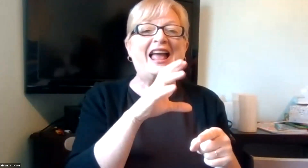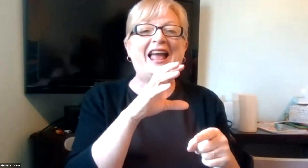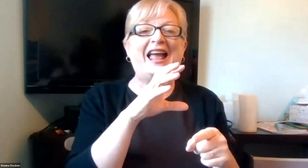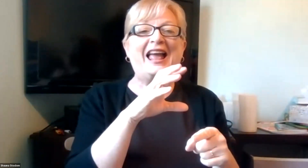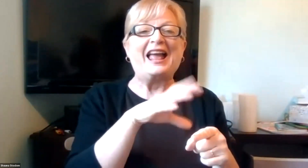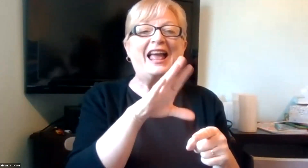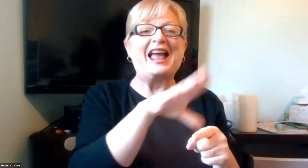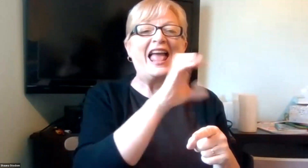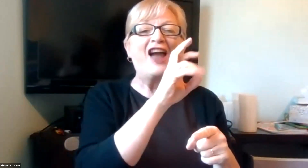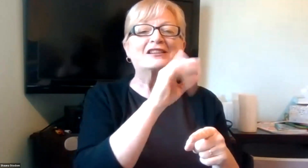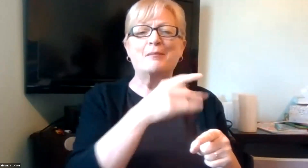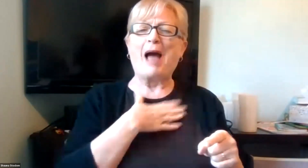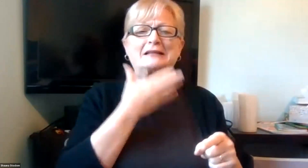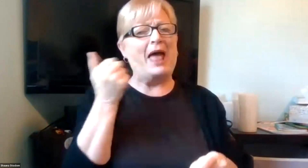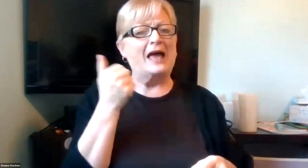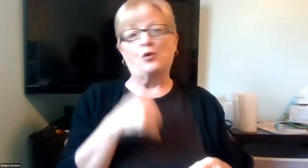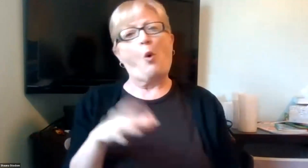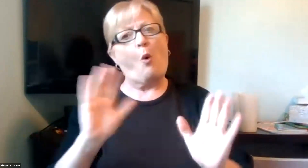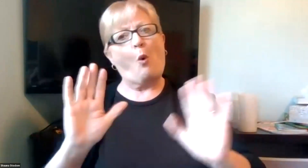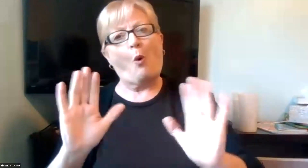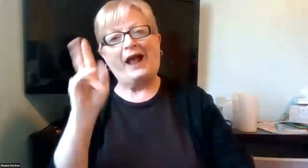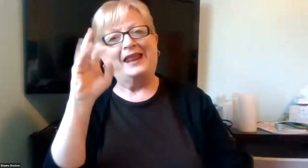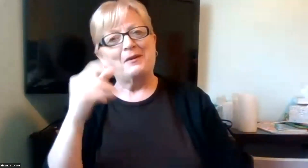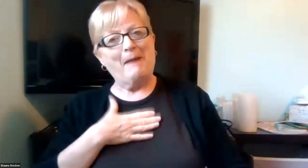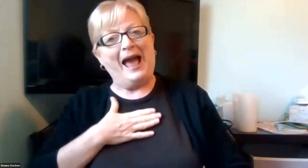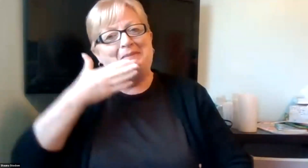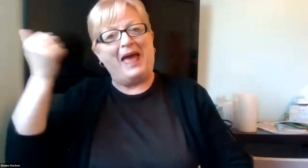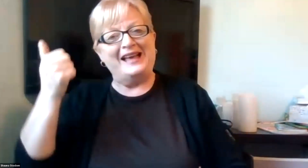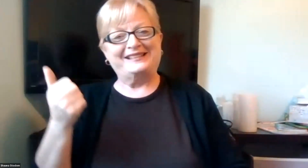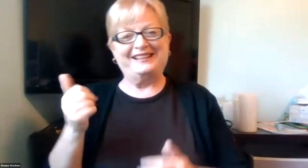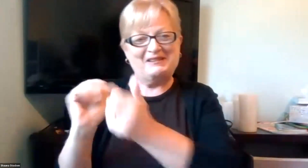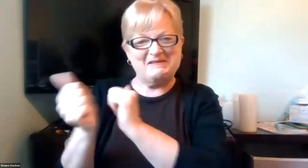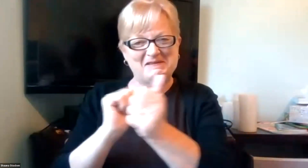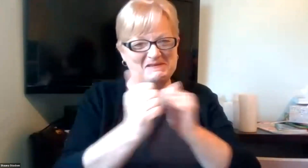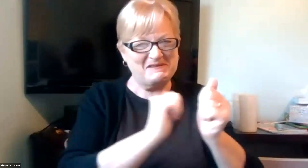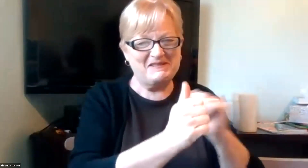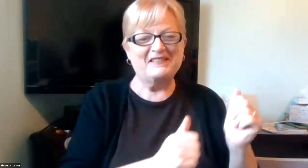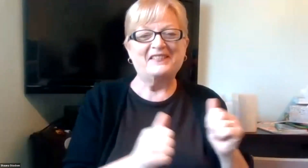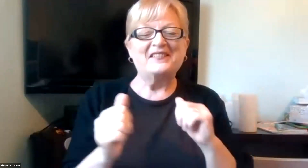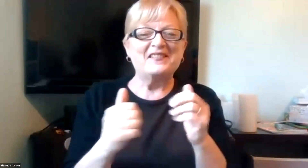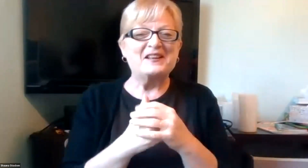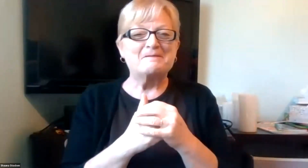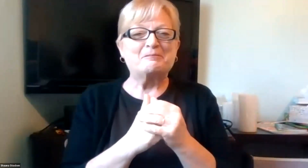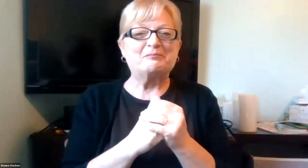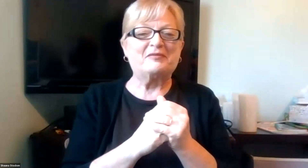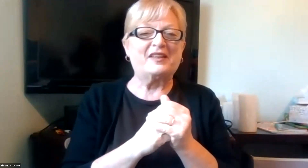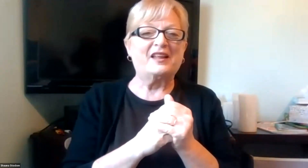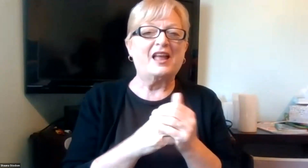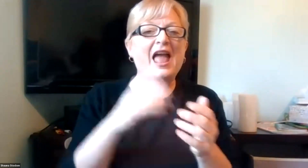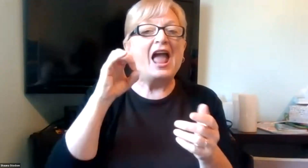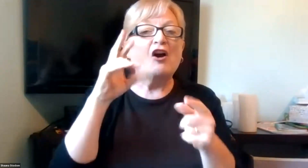mine is the best. So, all I right, do I've have the got the Breville video countertop one queued. too, though. You do,